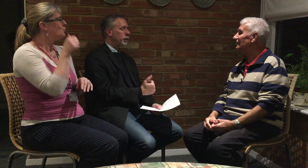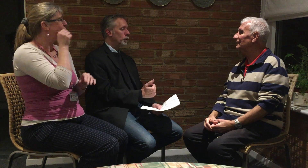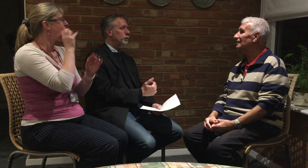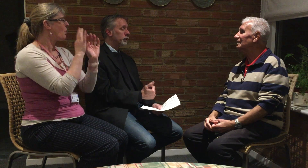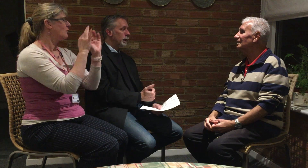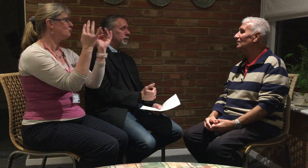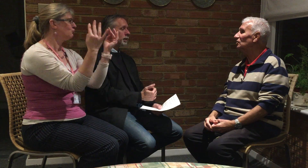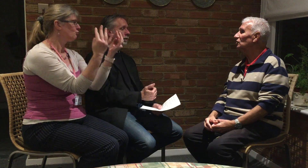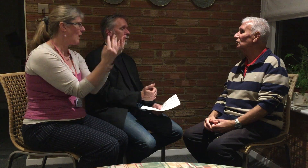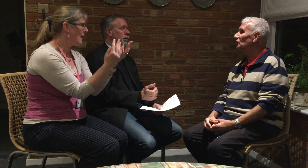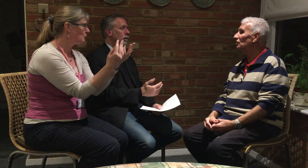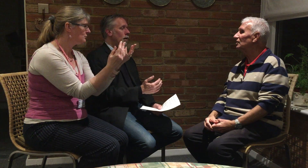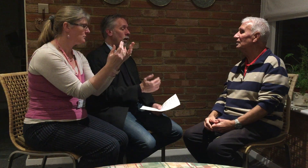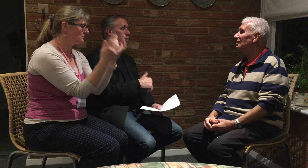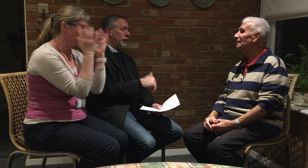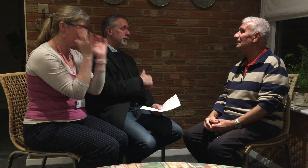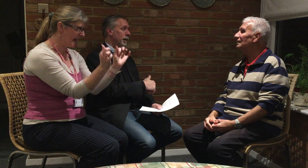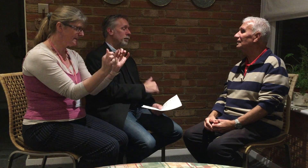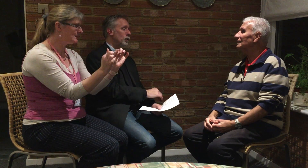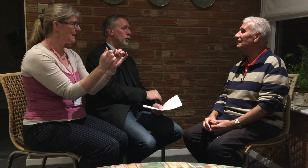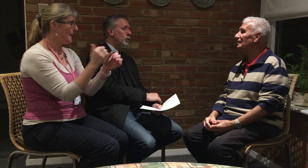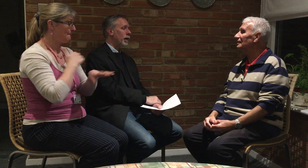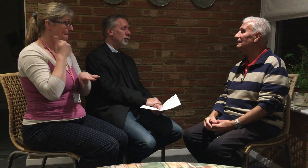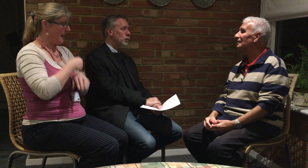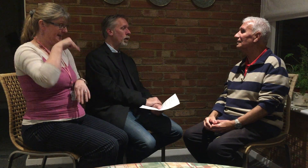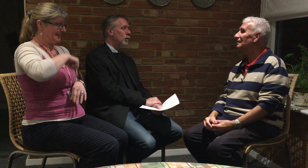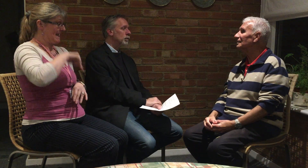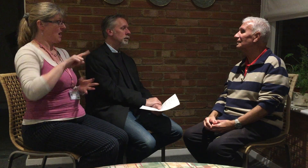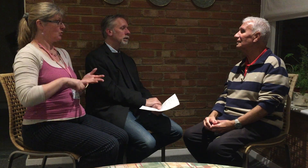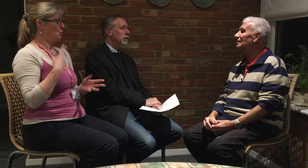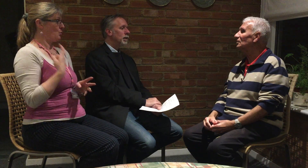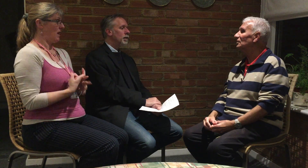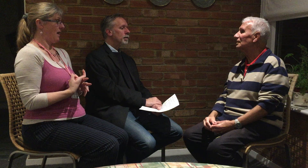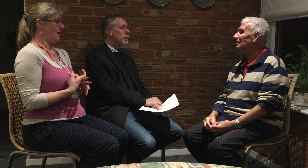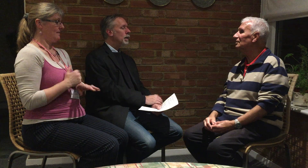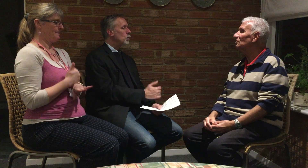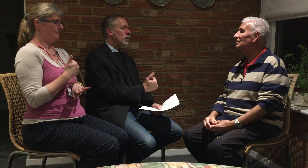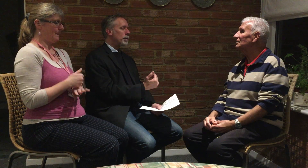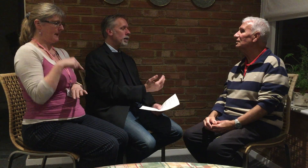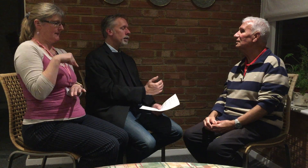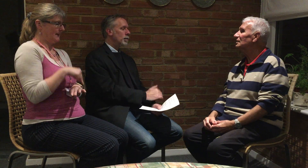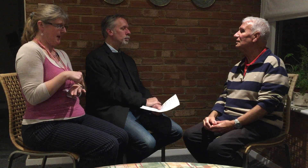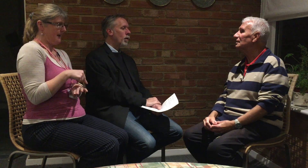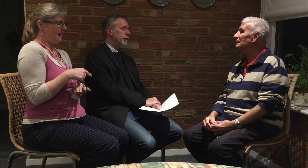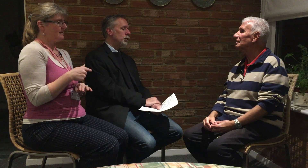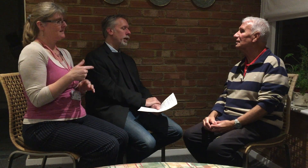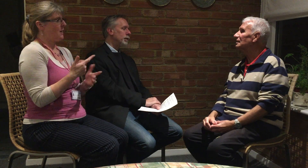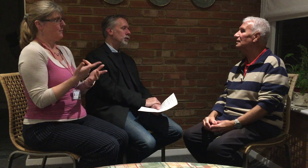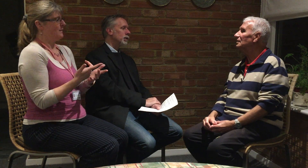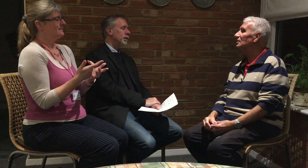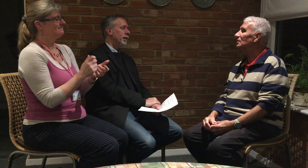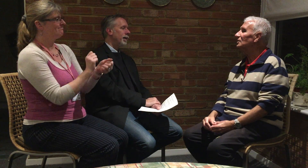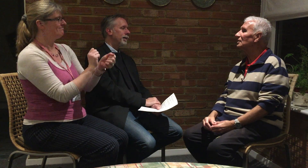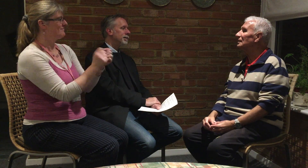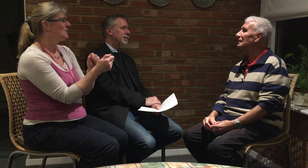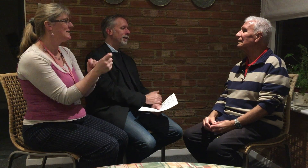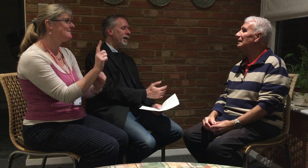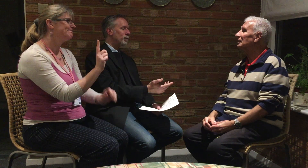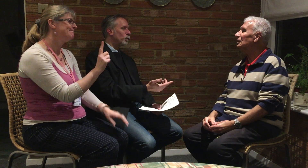use for testing are based here in the UK as well. The only thing that might change is if